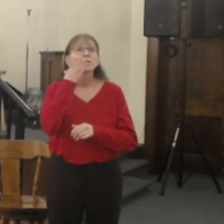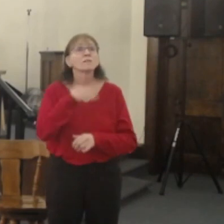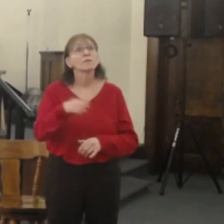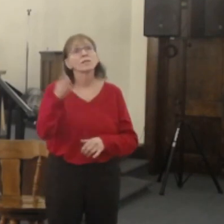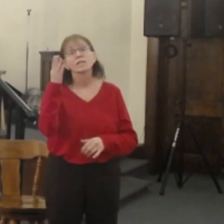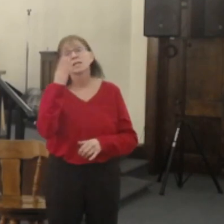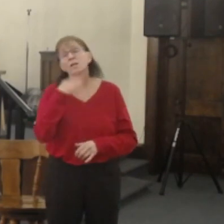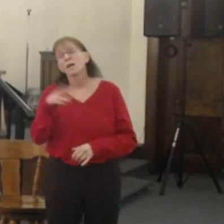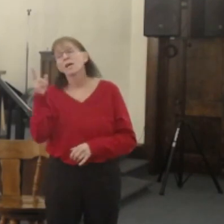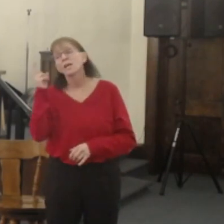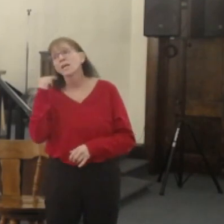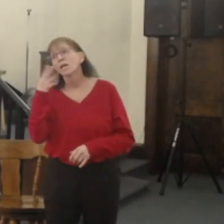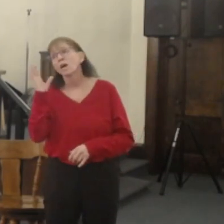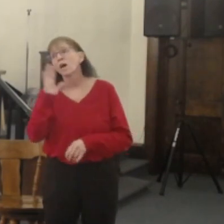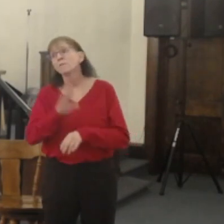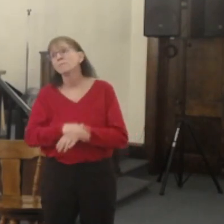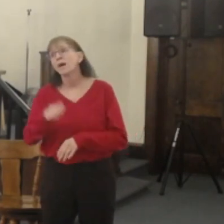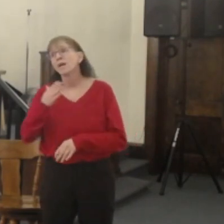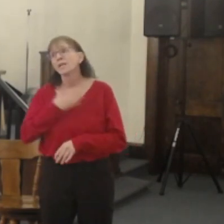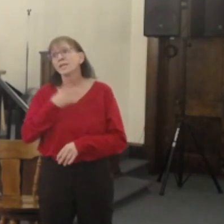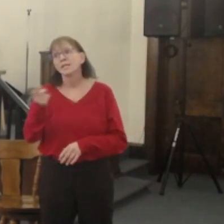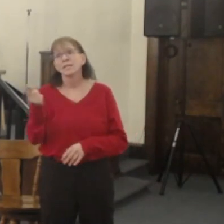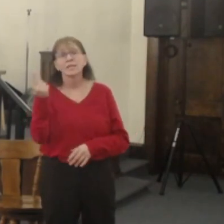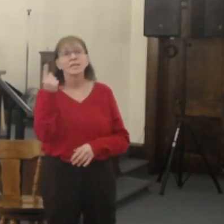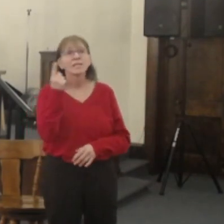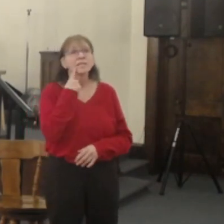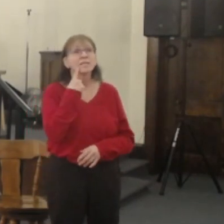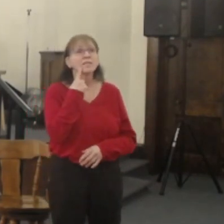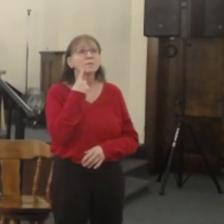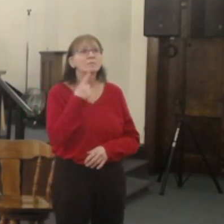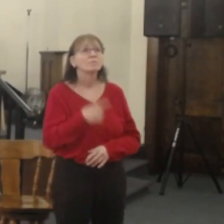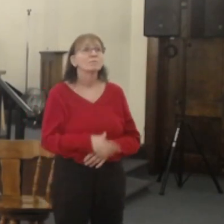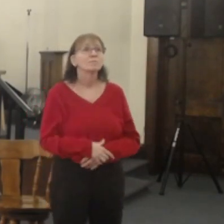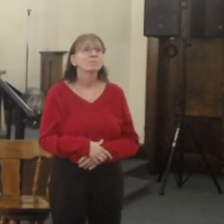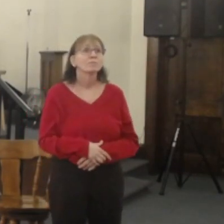sweet, sweet honey on my lips.